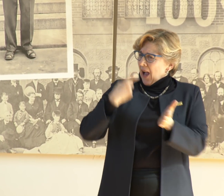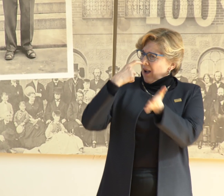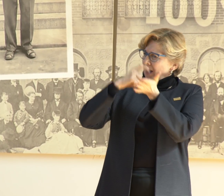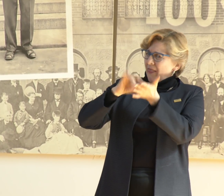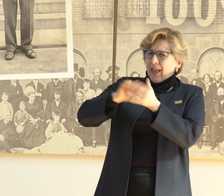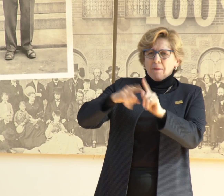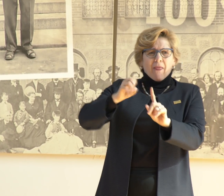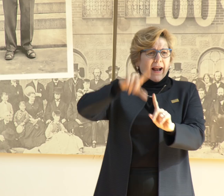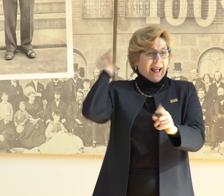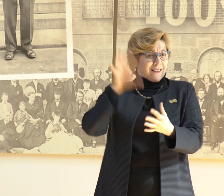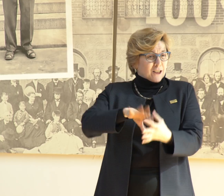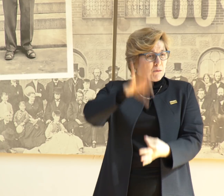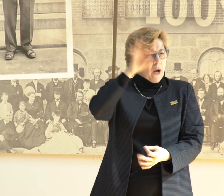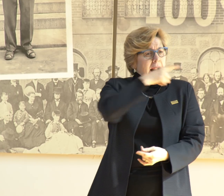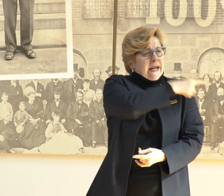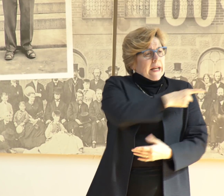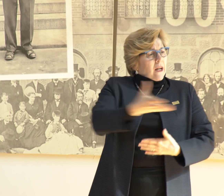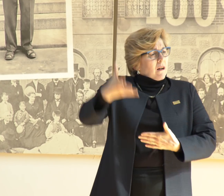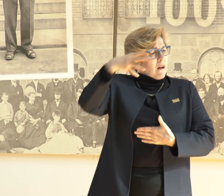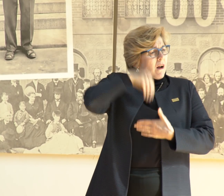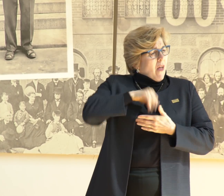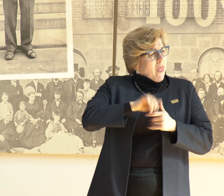And people here at Gallaudet, we're here to make each other better.